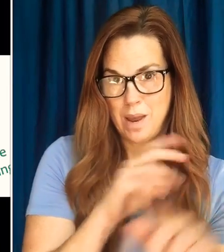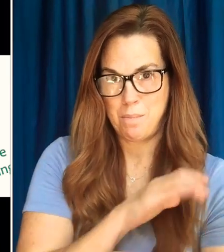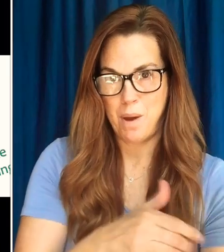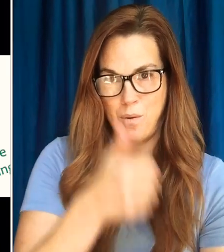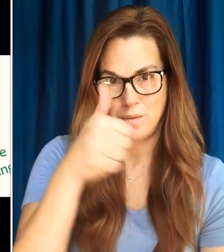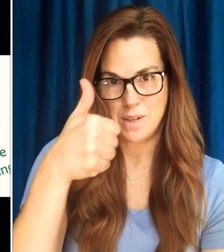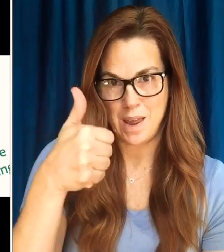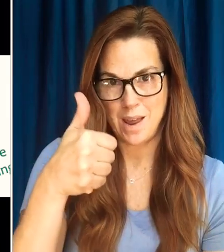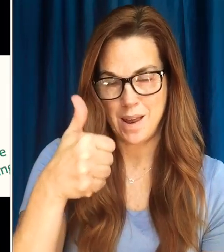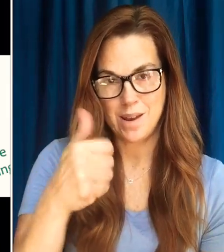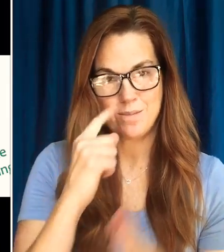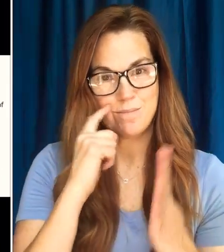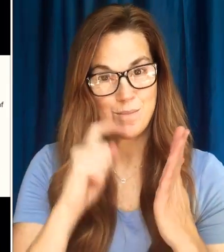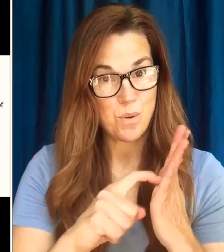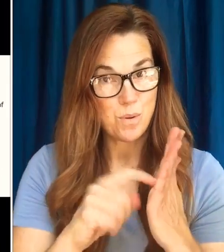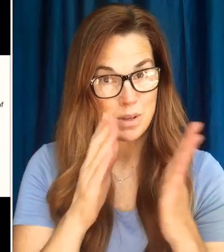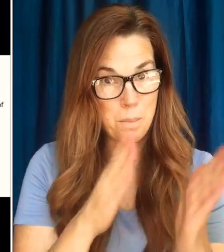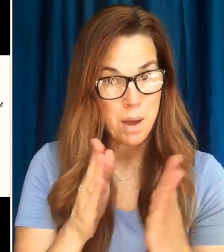Notice anything here?